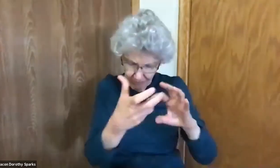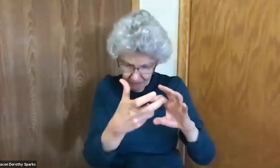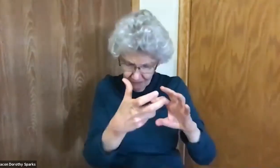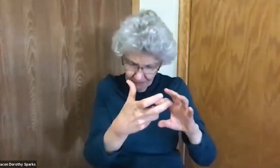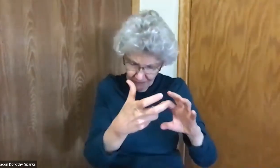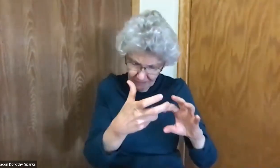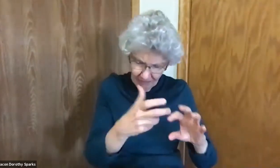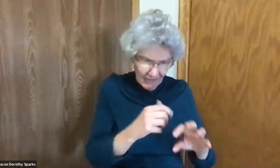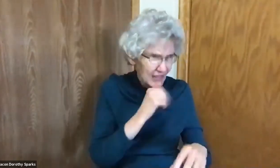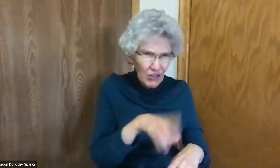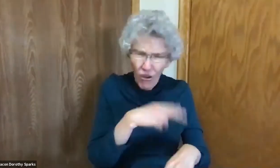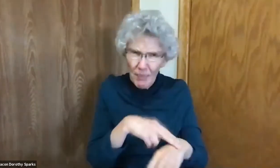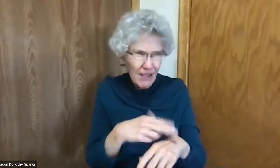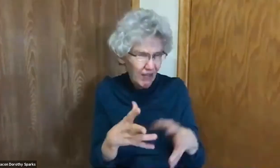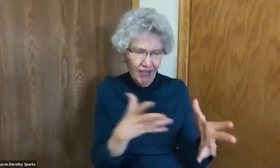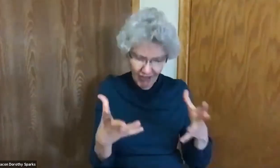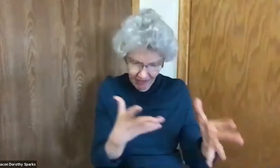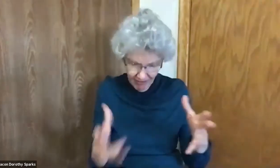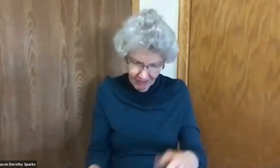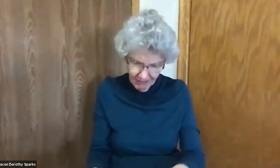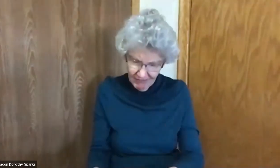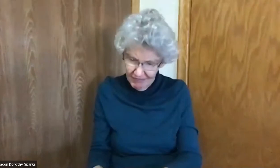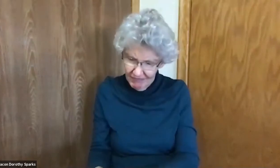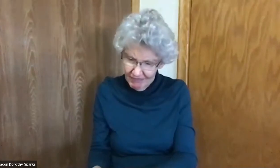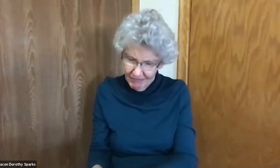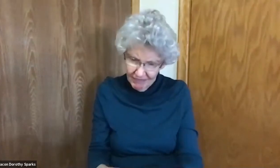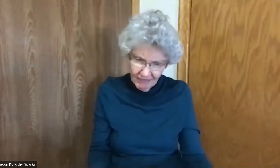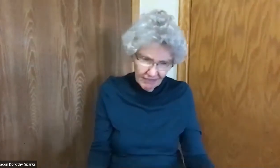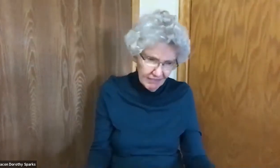That things are not how they have always been.